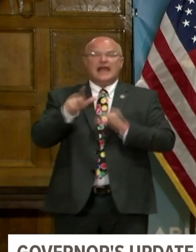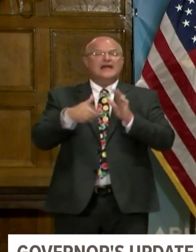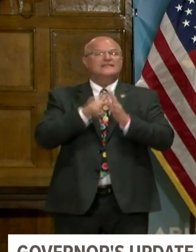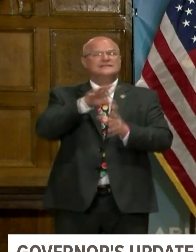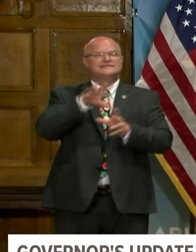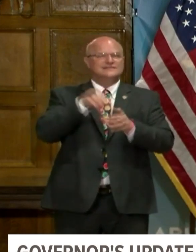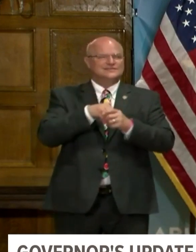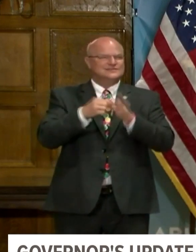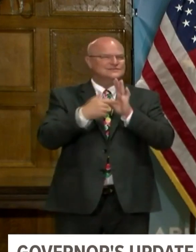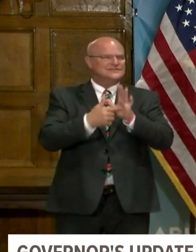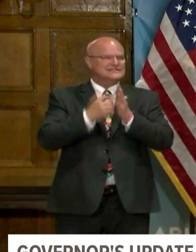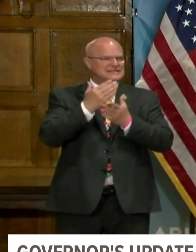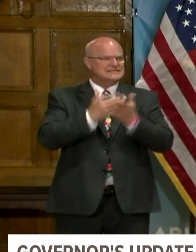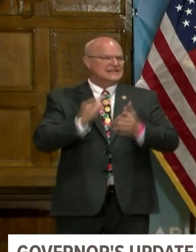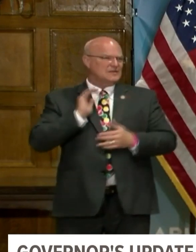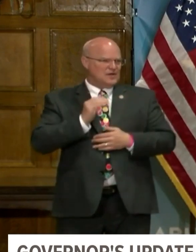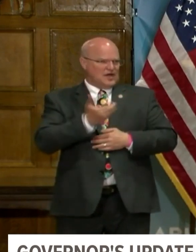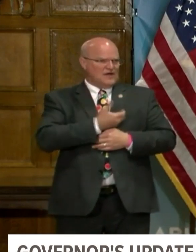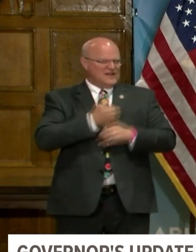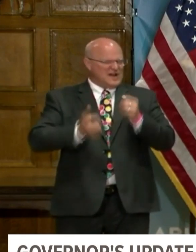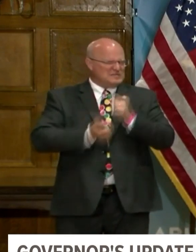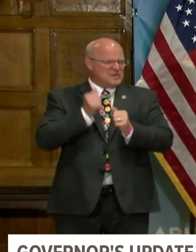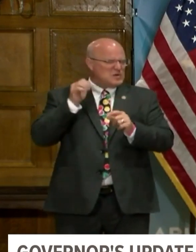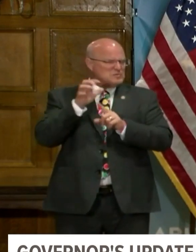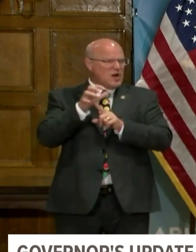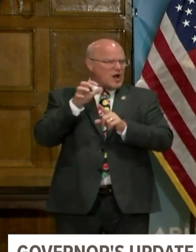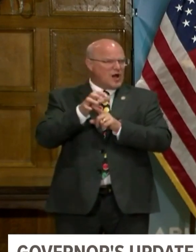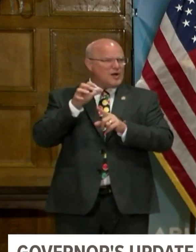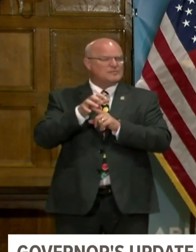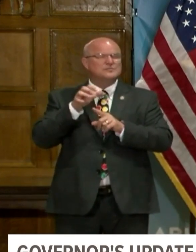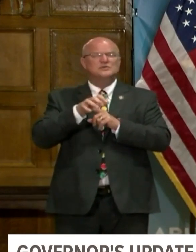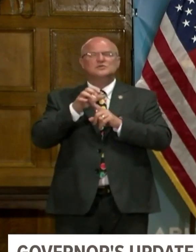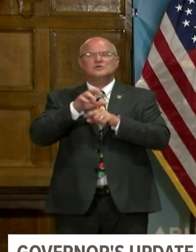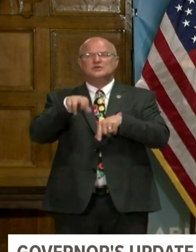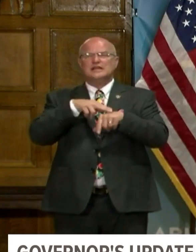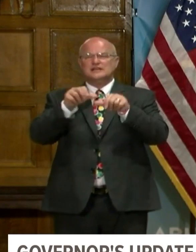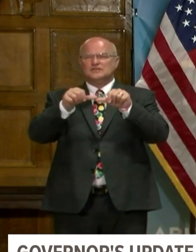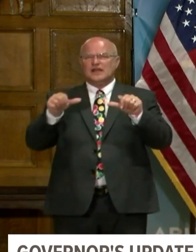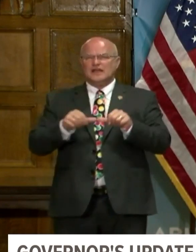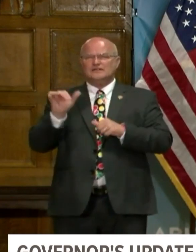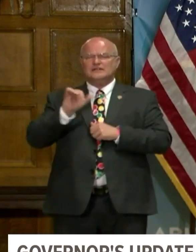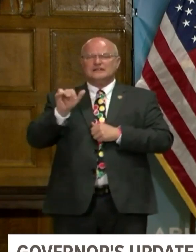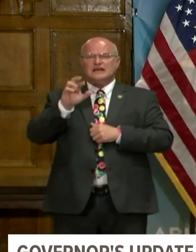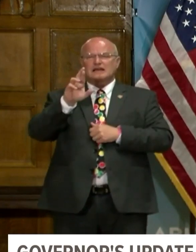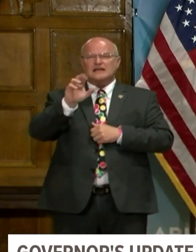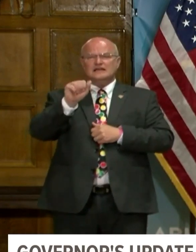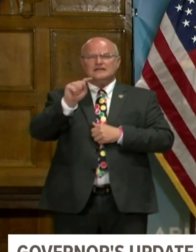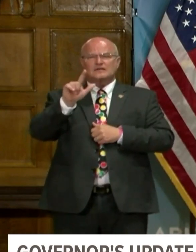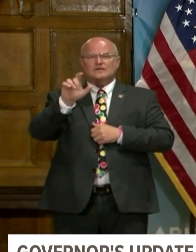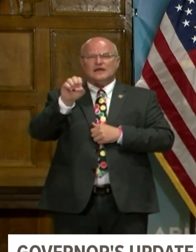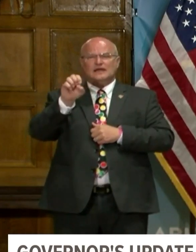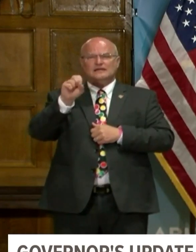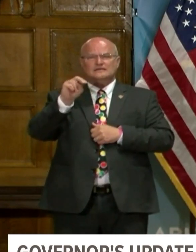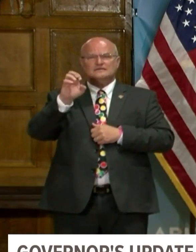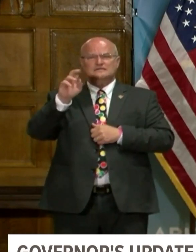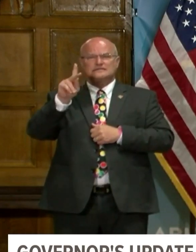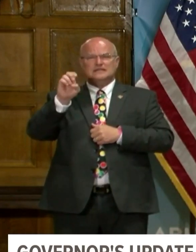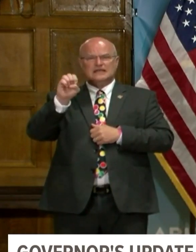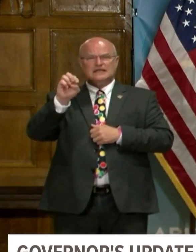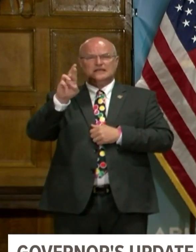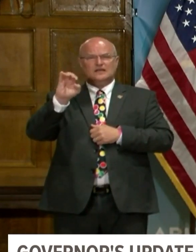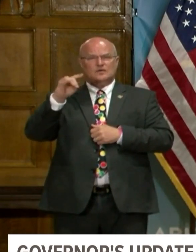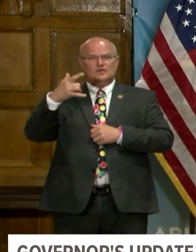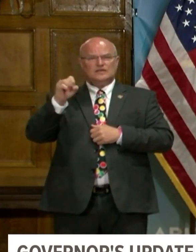this includes, for example, some of our most popular natural areas, for example, Rattlesnake Ridge, which is in